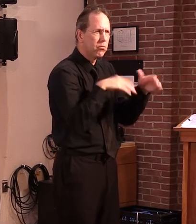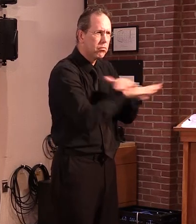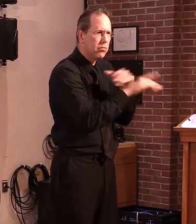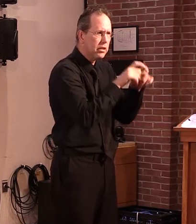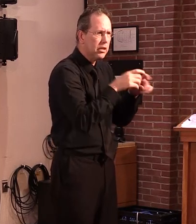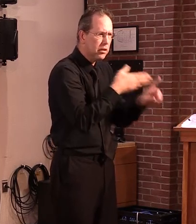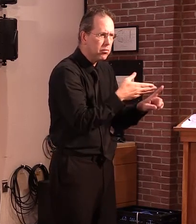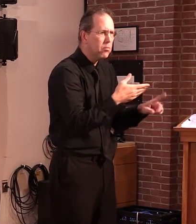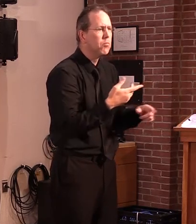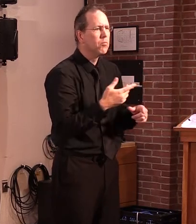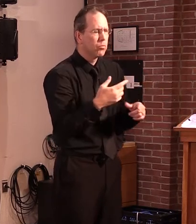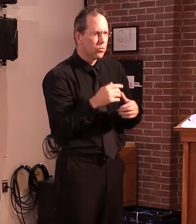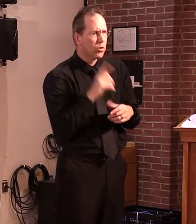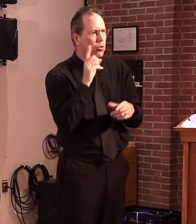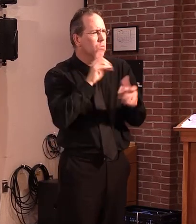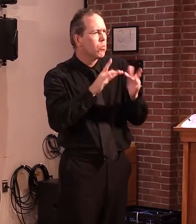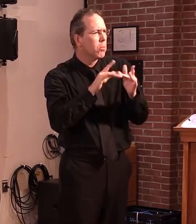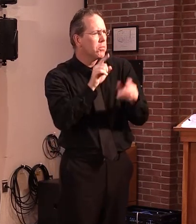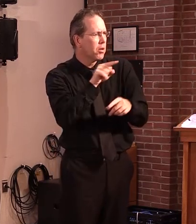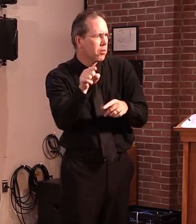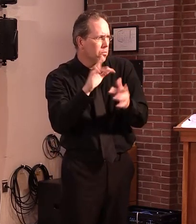site at